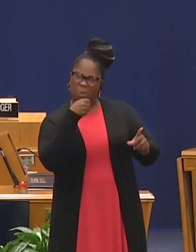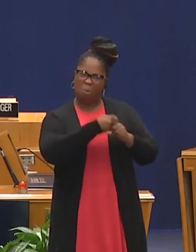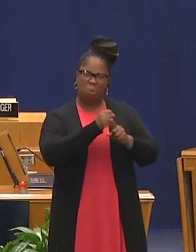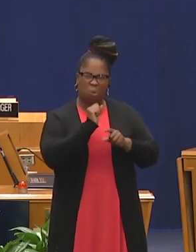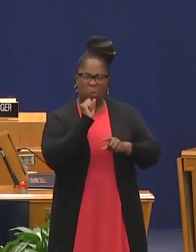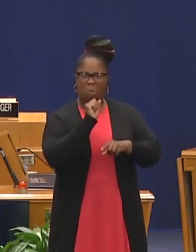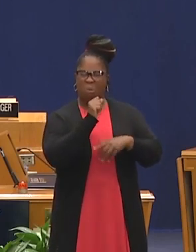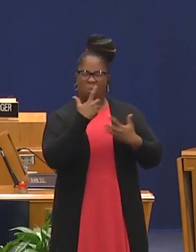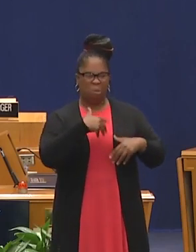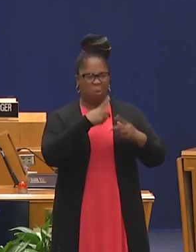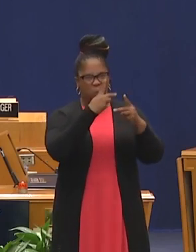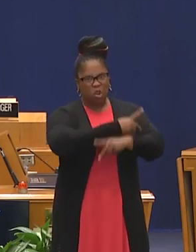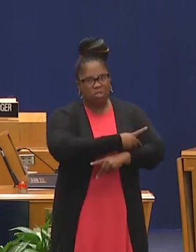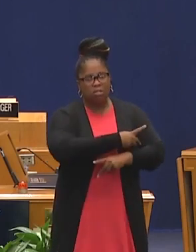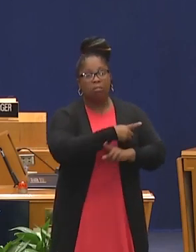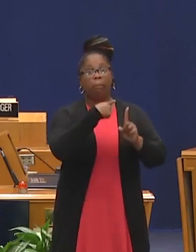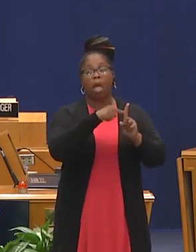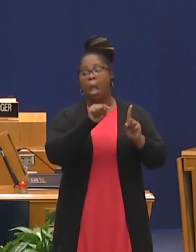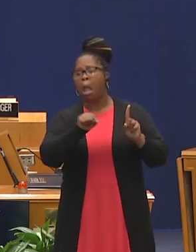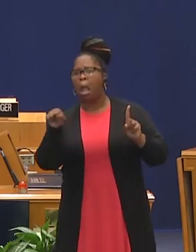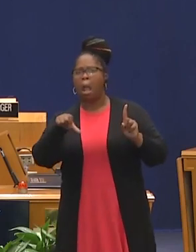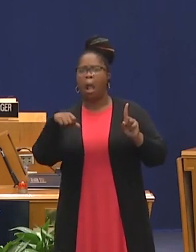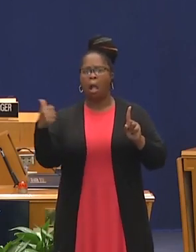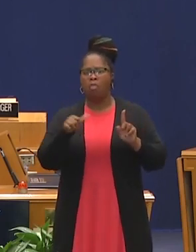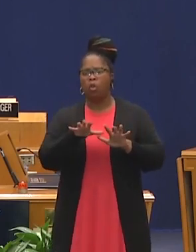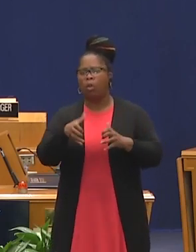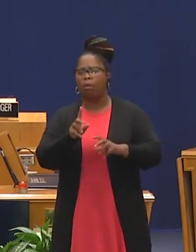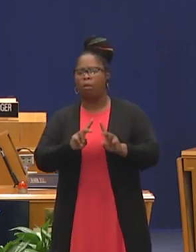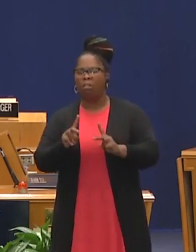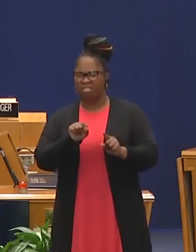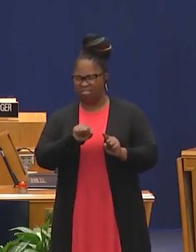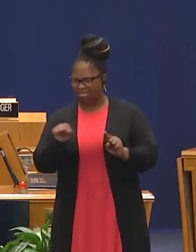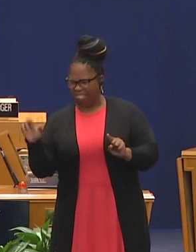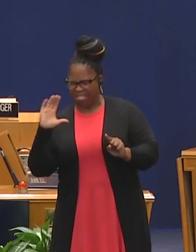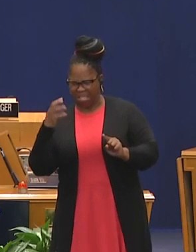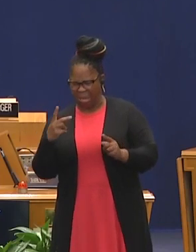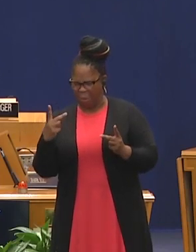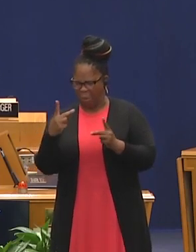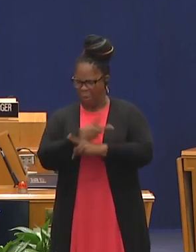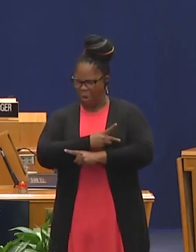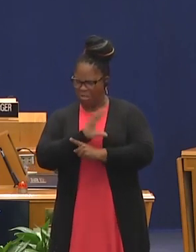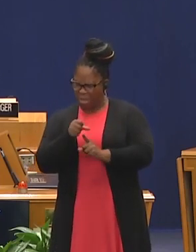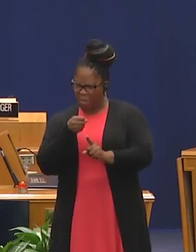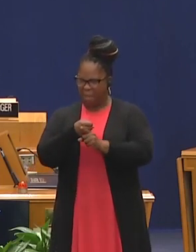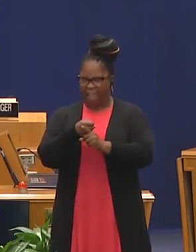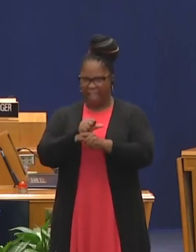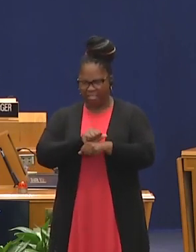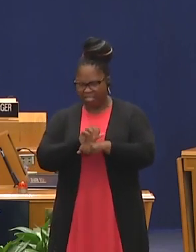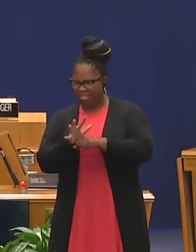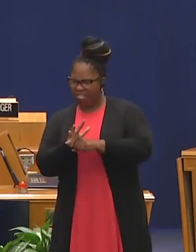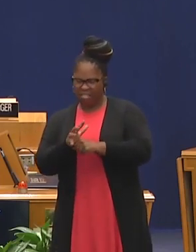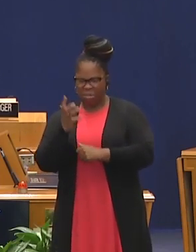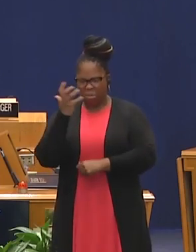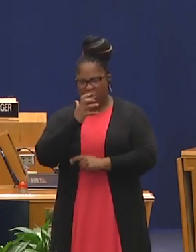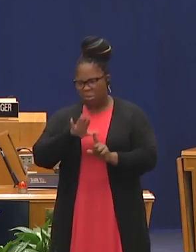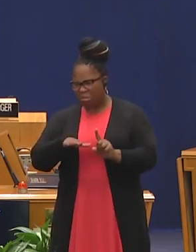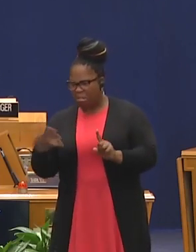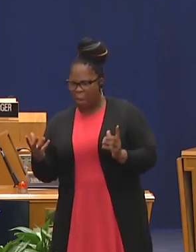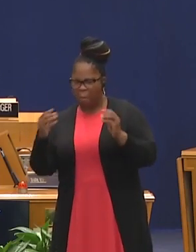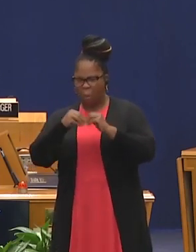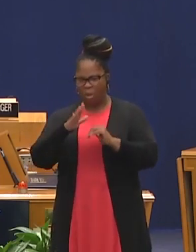other subpopulations where there may be disproportionality in the burden associated with mortality